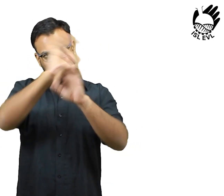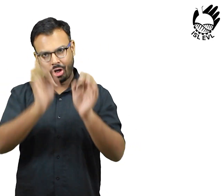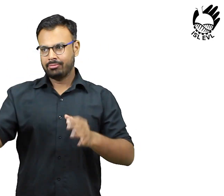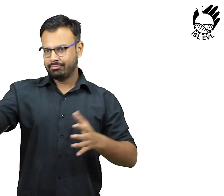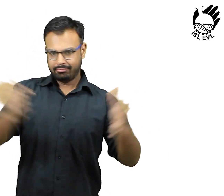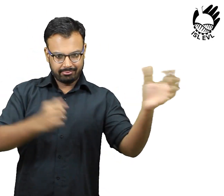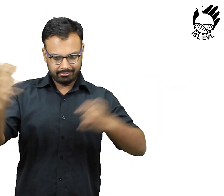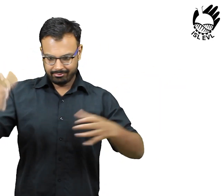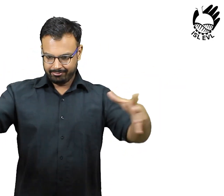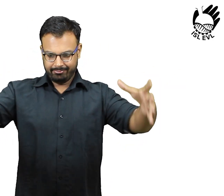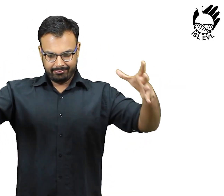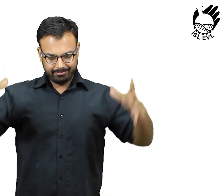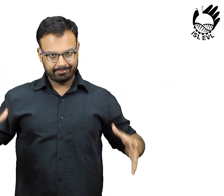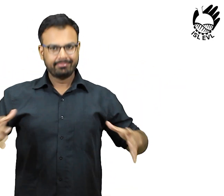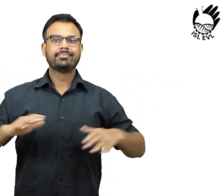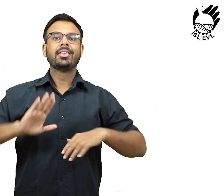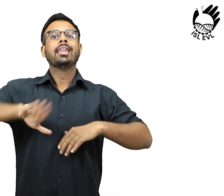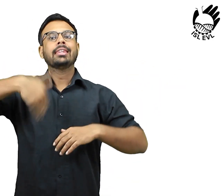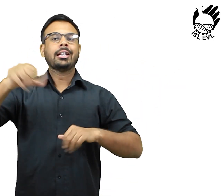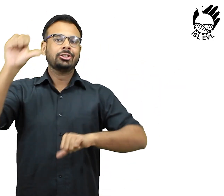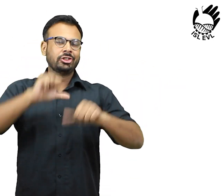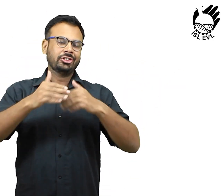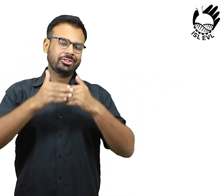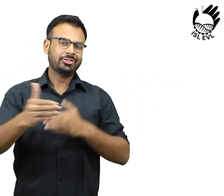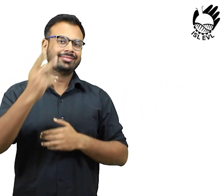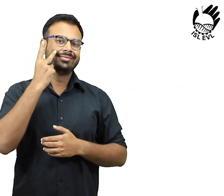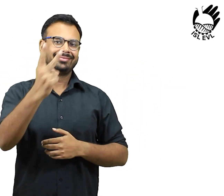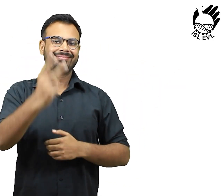Clock reaction part 2.